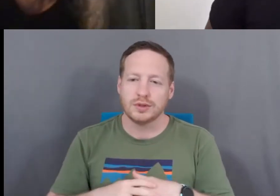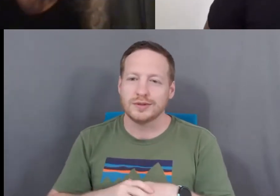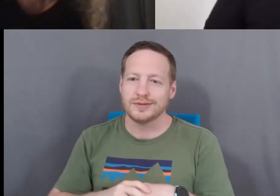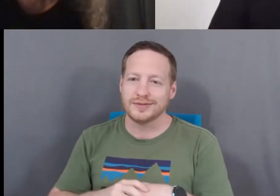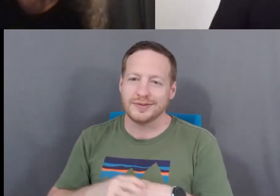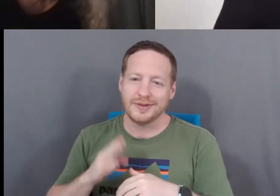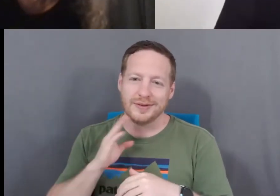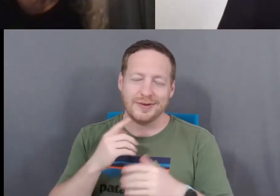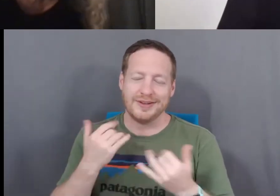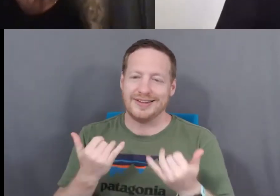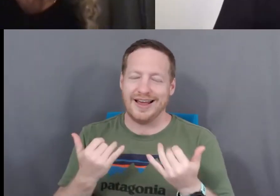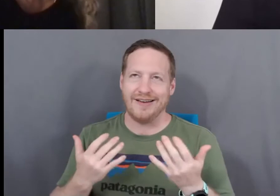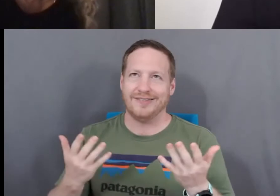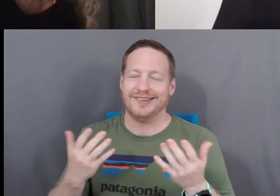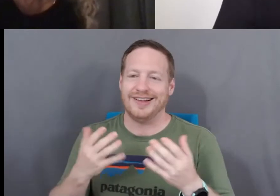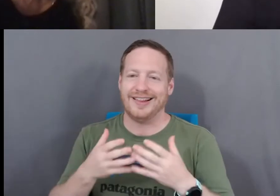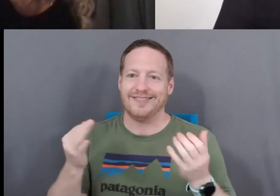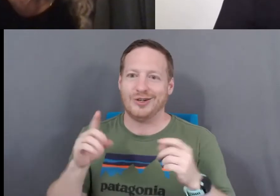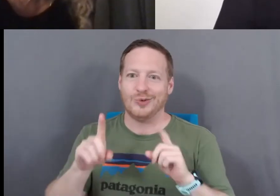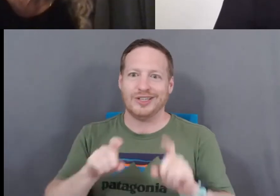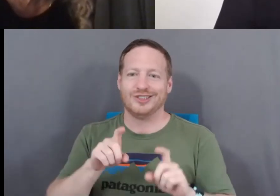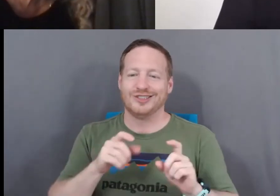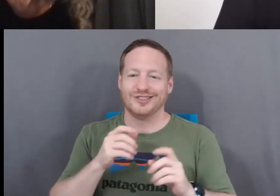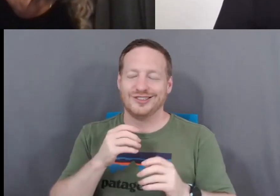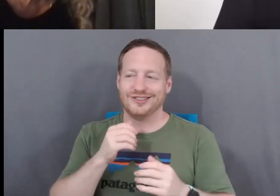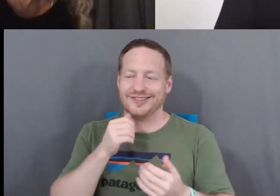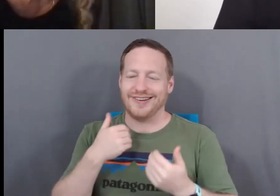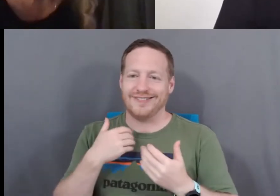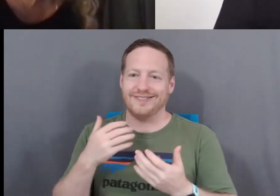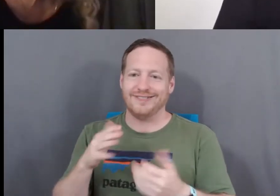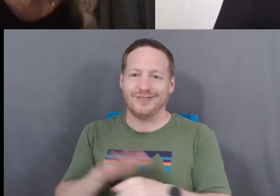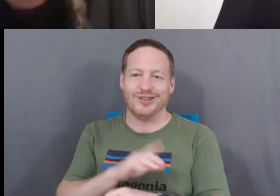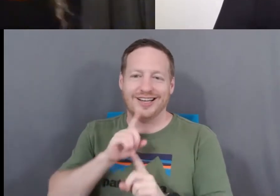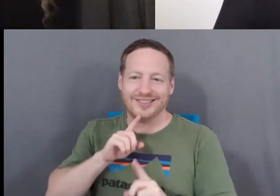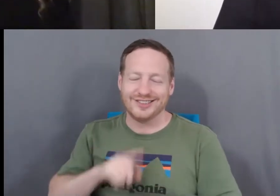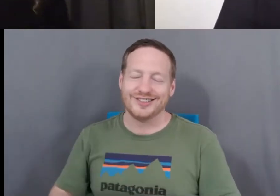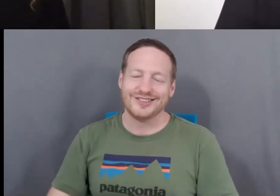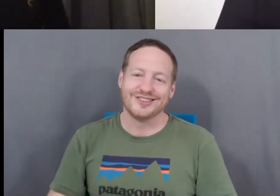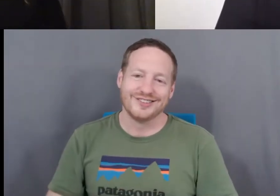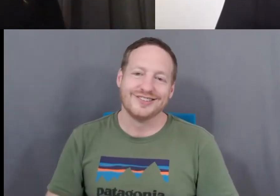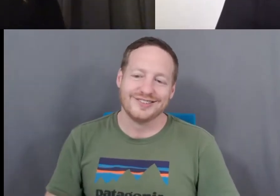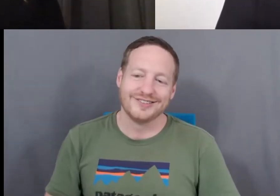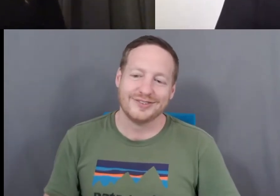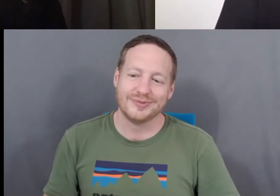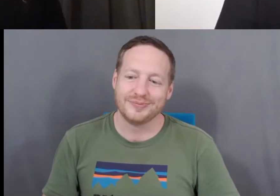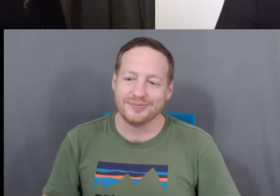expressed your concerns, those will be brought in. It's a lot. We all have a lot of questions and we don't have enough